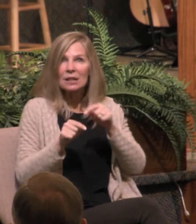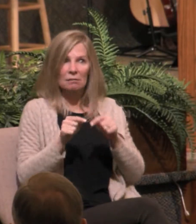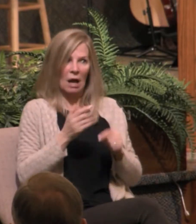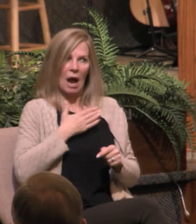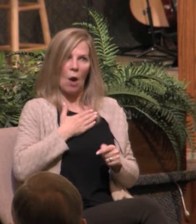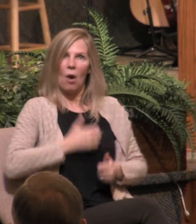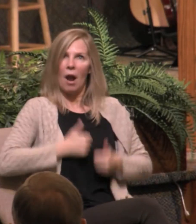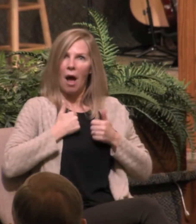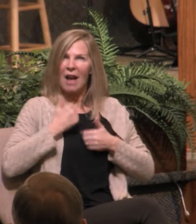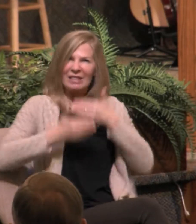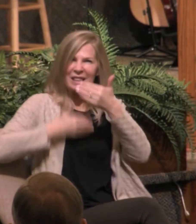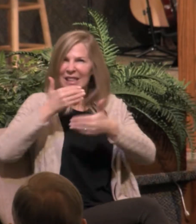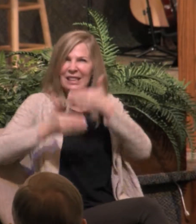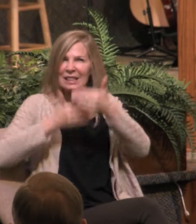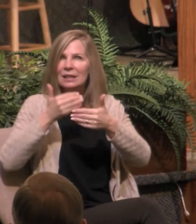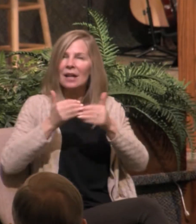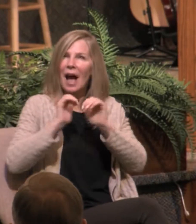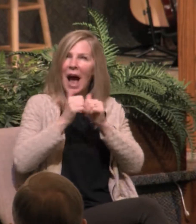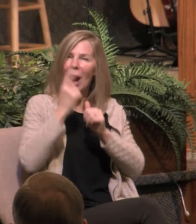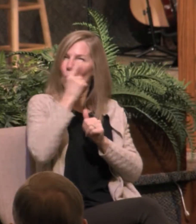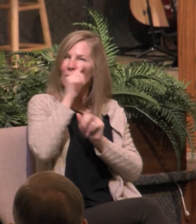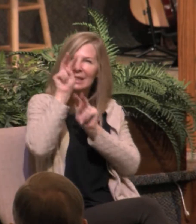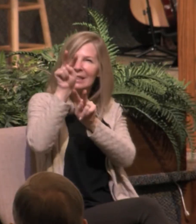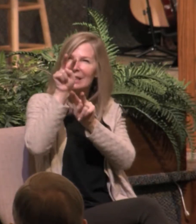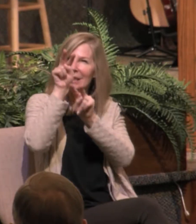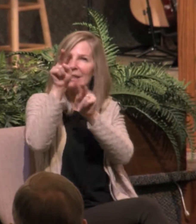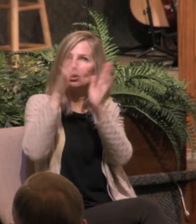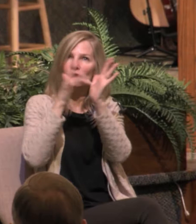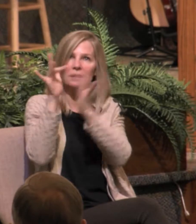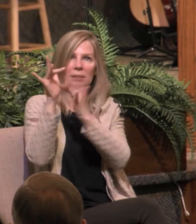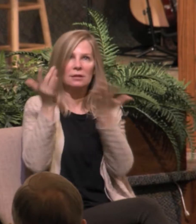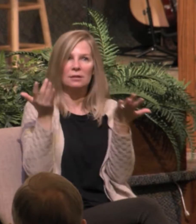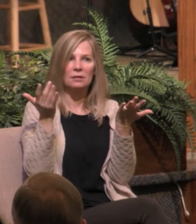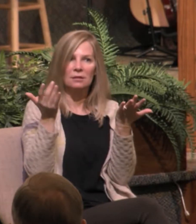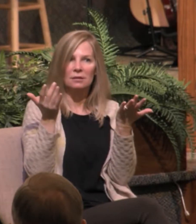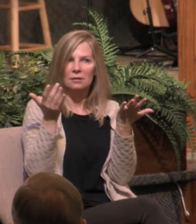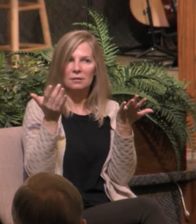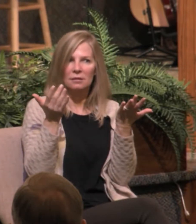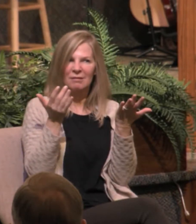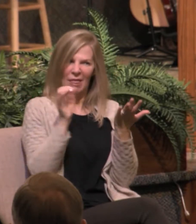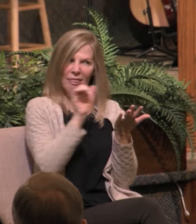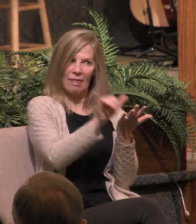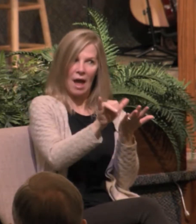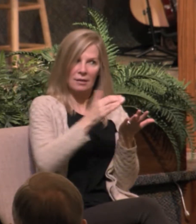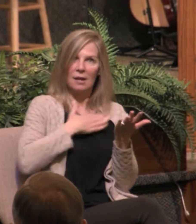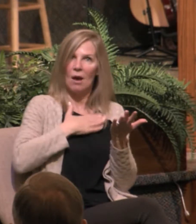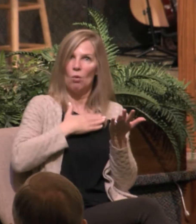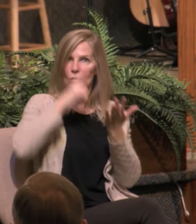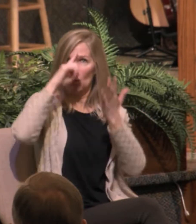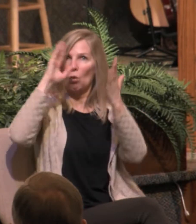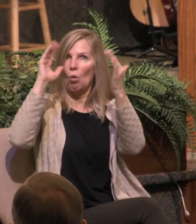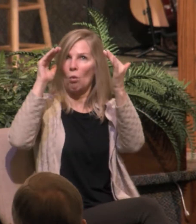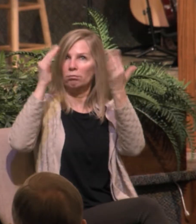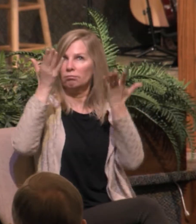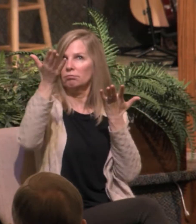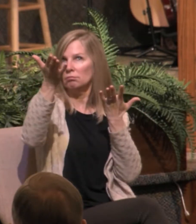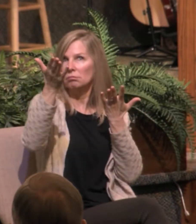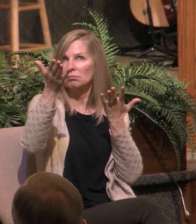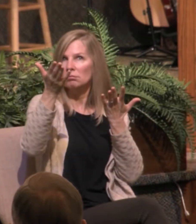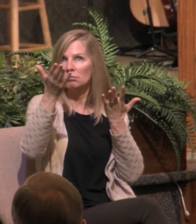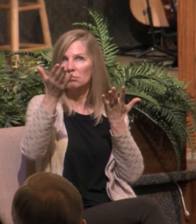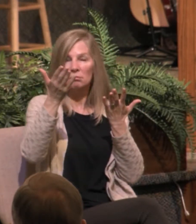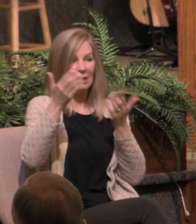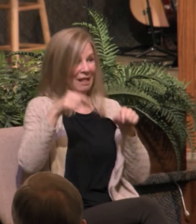our lives, do we fix our eyes on Jesus? That's the hope. Throughout